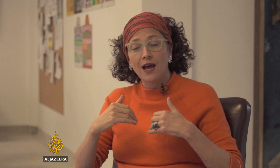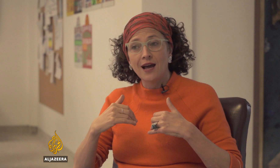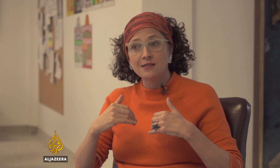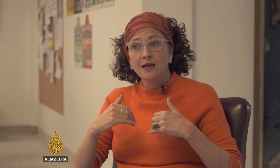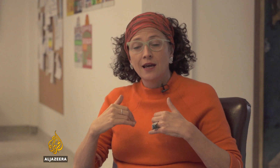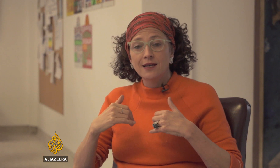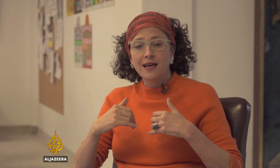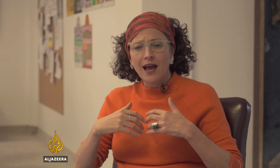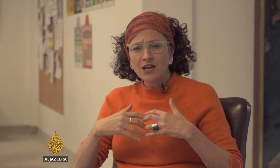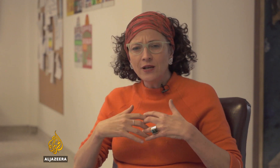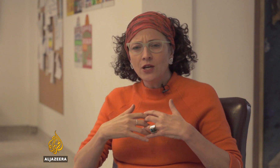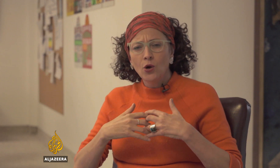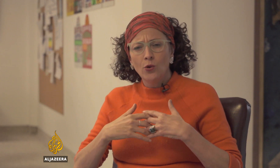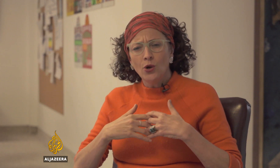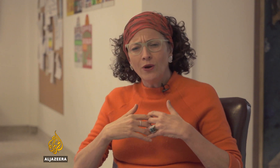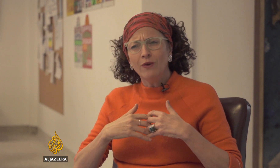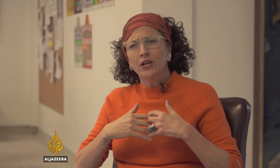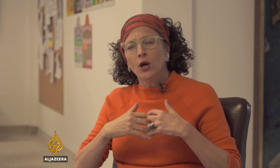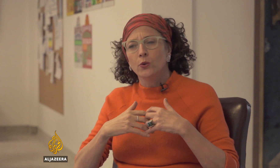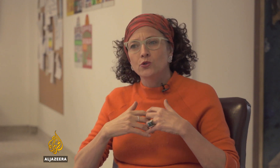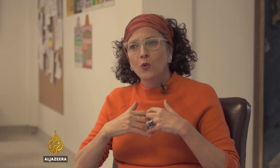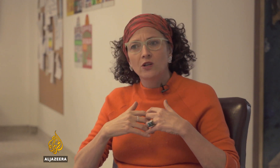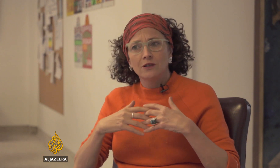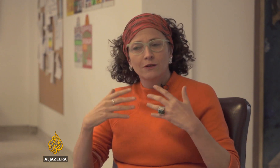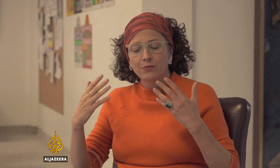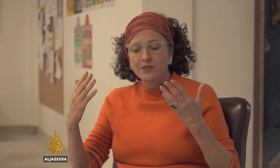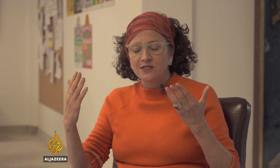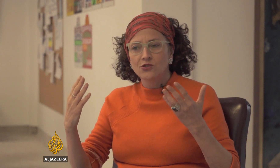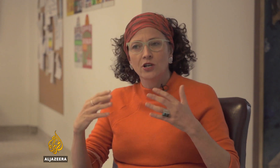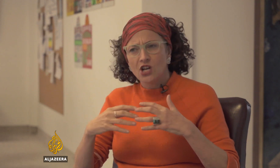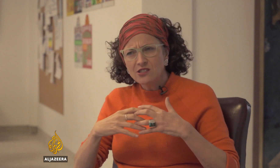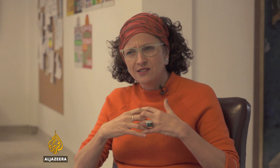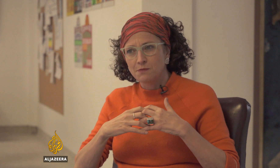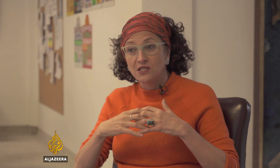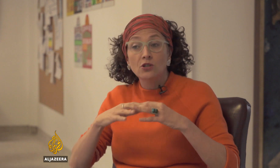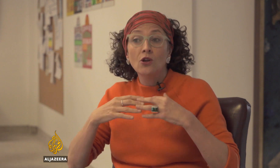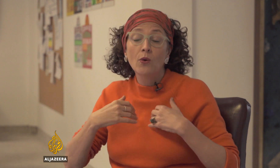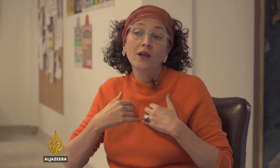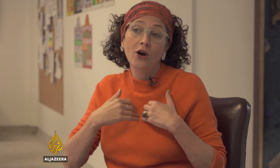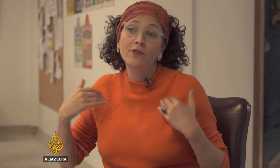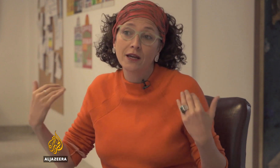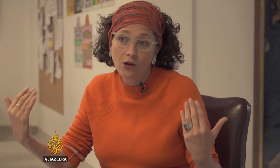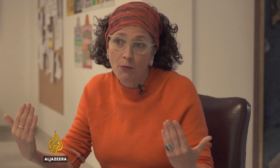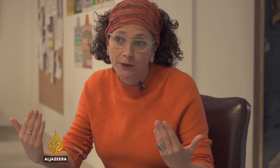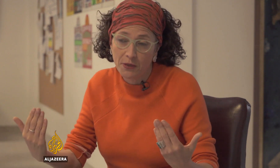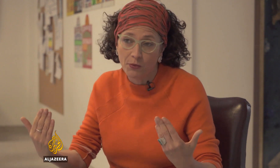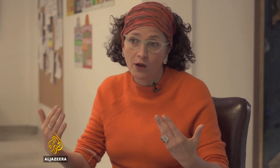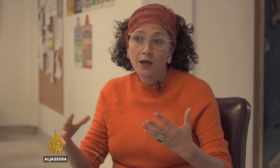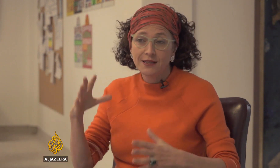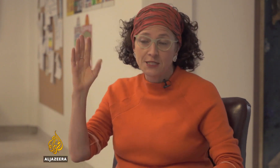us is that actually no one really knows what transitional justice means. No one of the common people, the